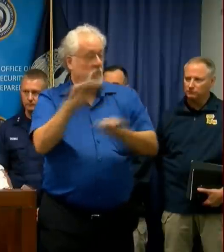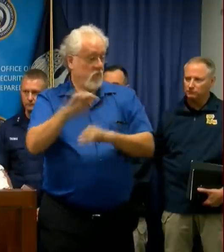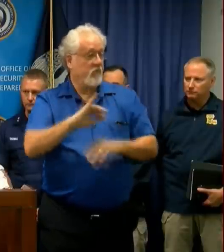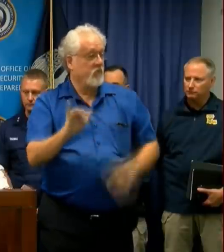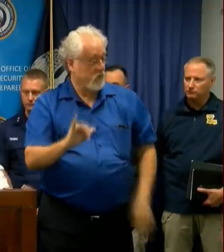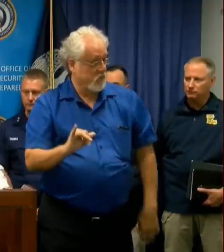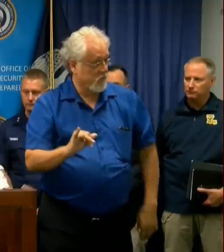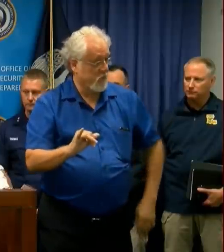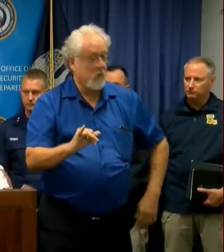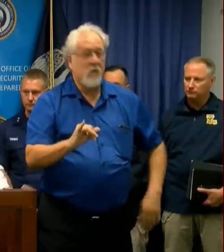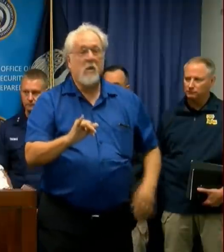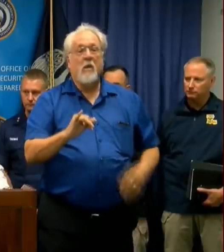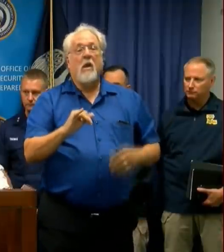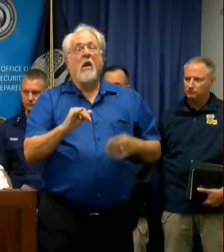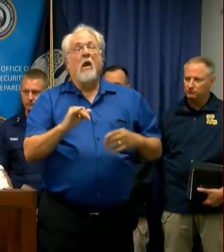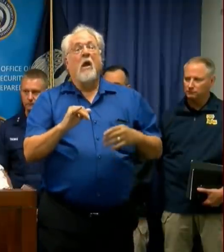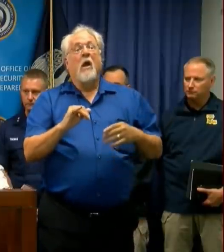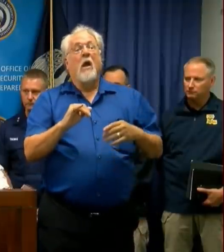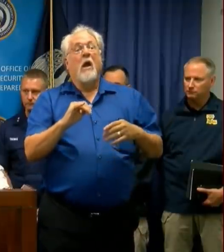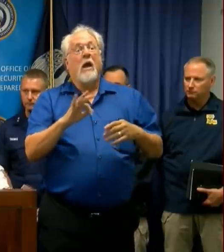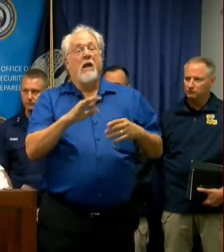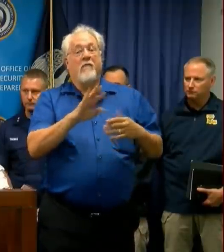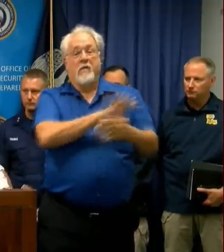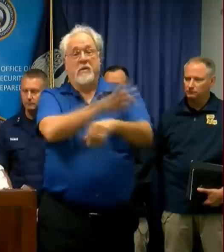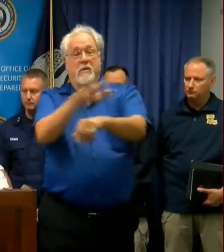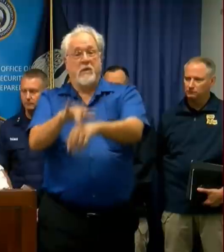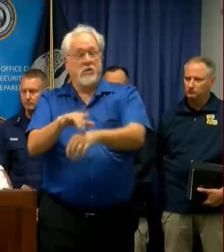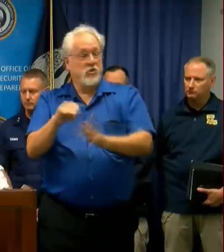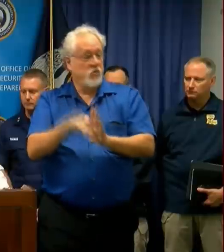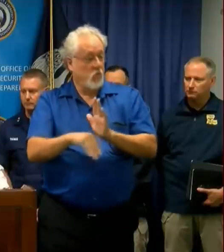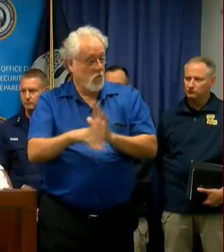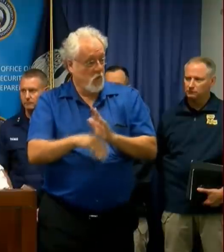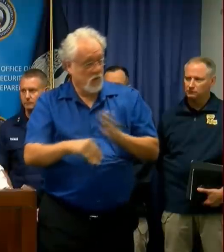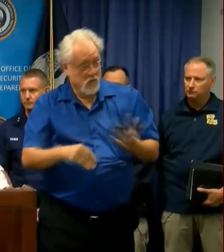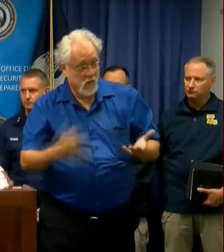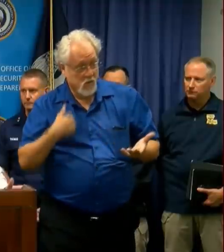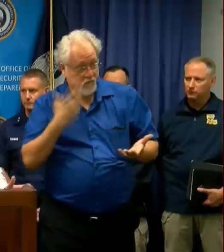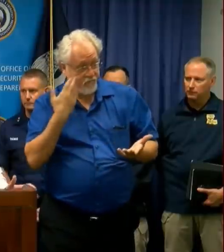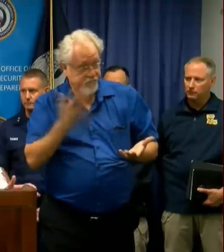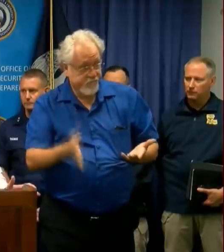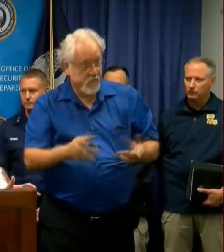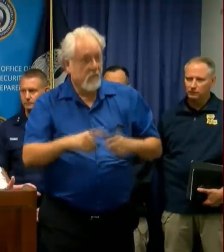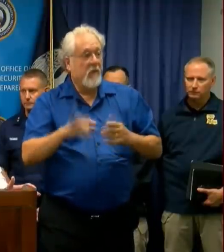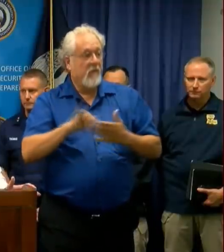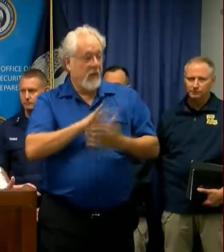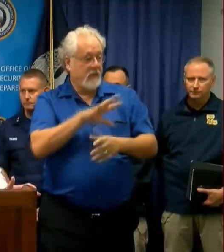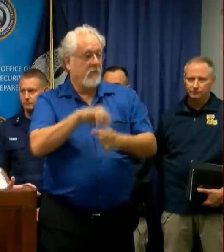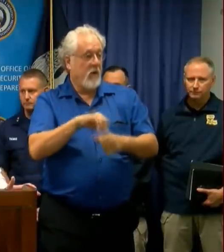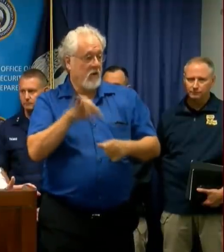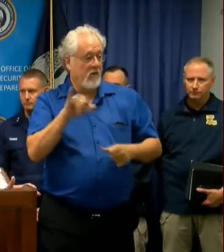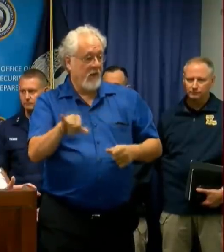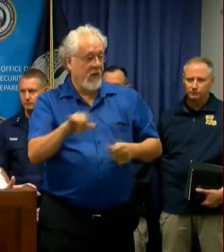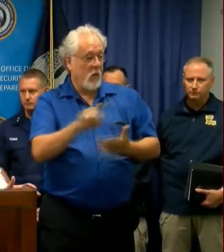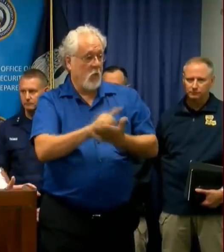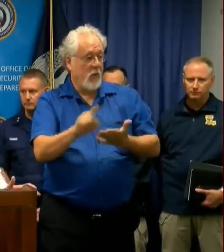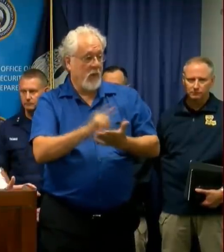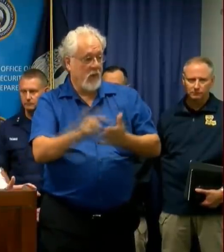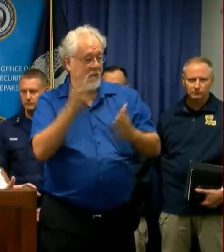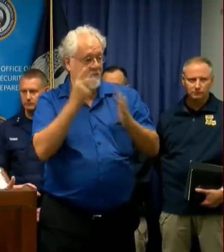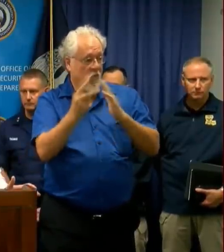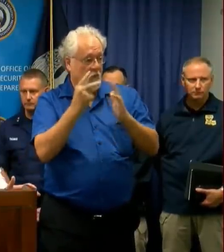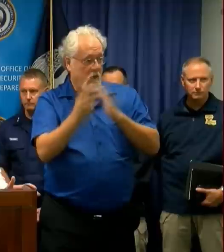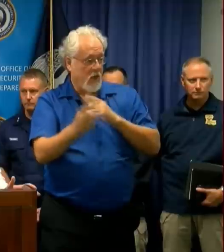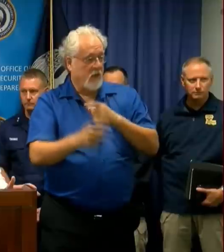well. Now, whether they get all the way to New Orleans, I mean, we certainly don't know. But that's part of that weekly